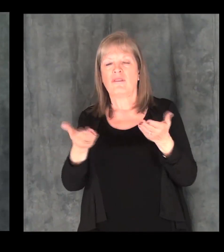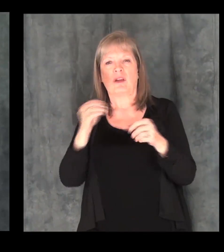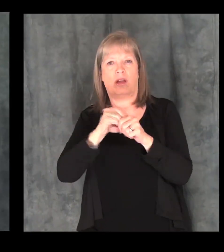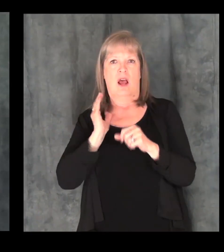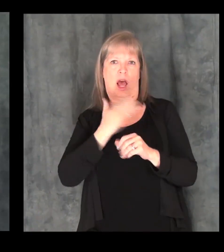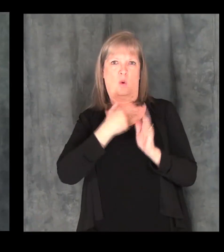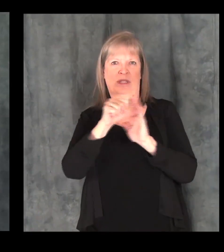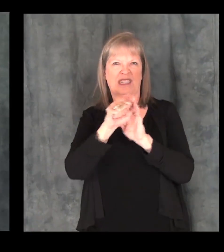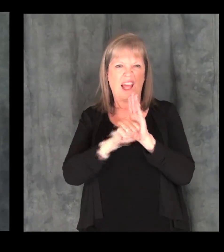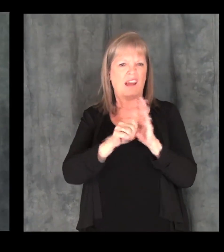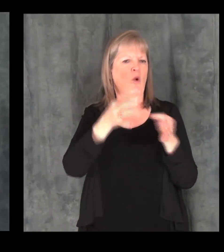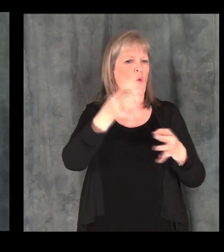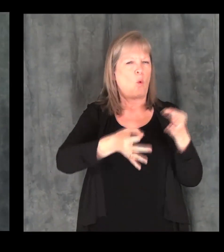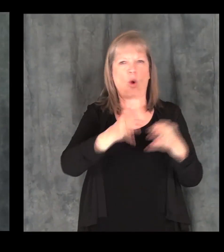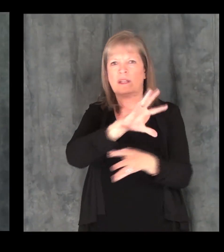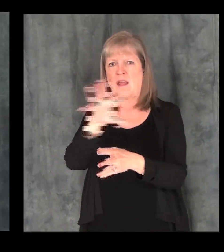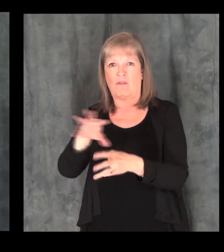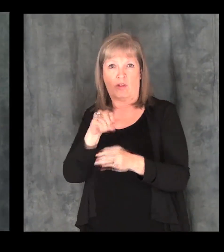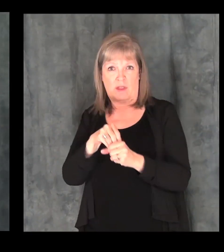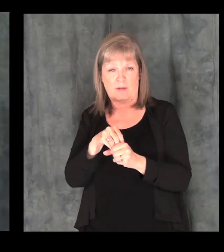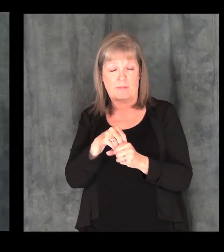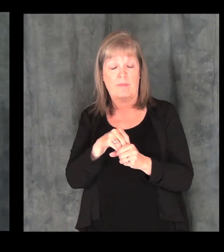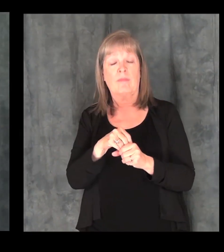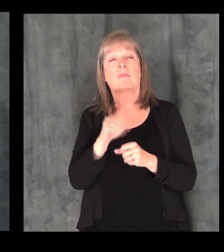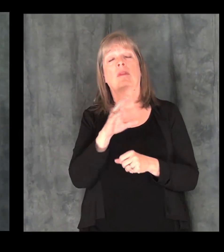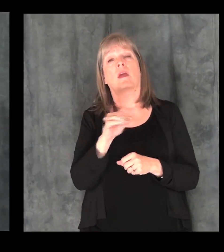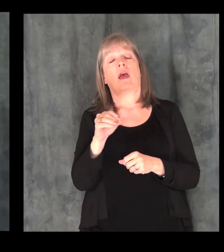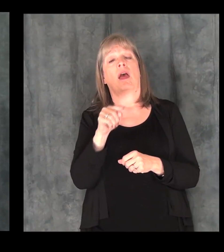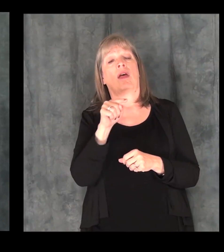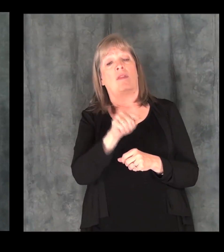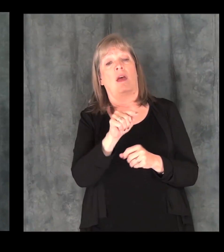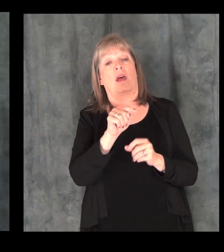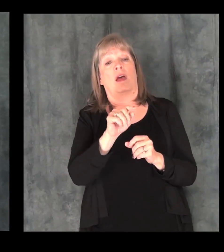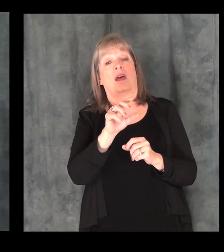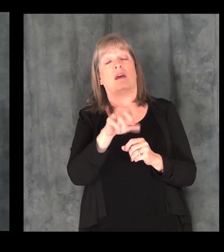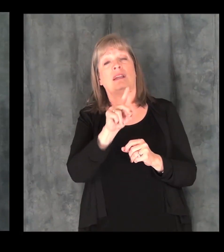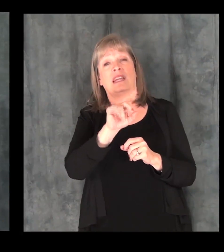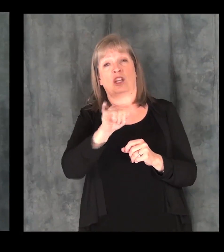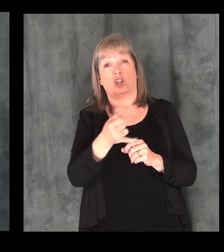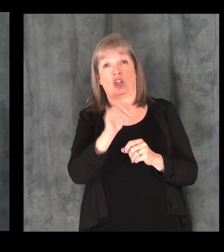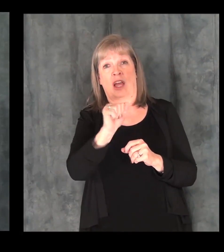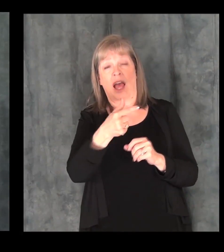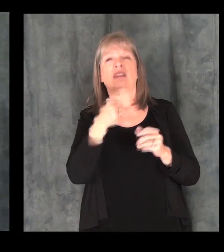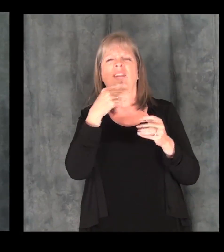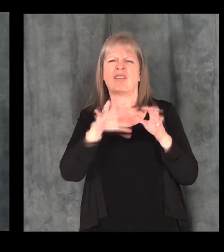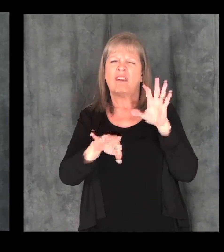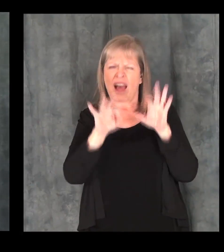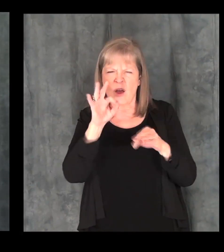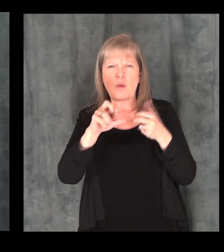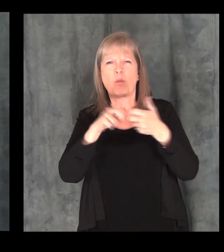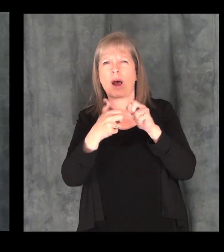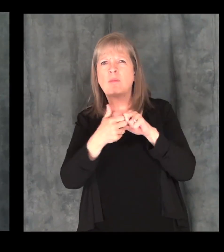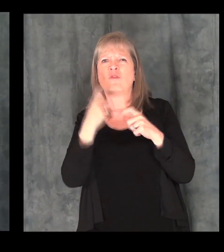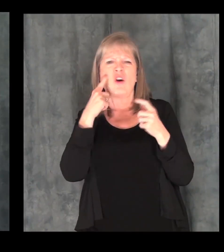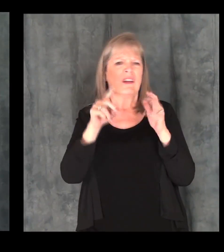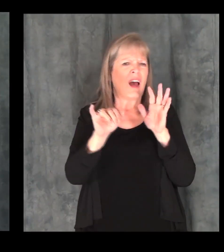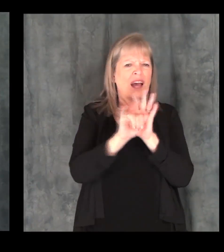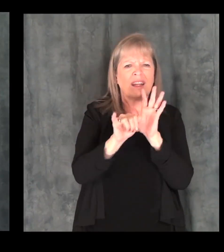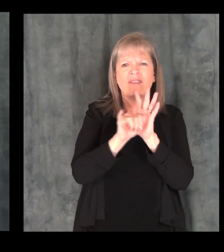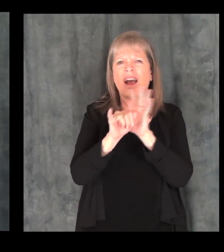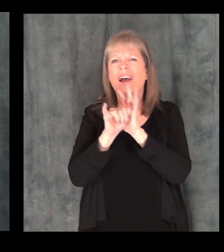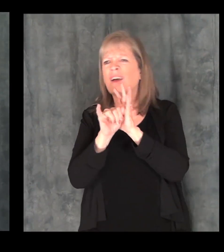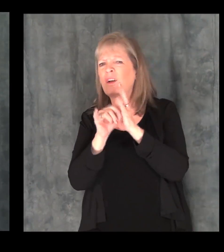on. And they had identified that there were problems in providing sign language interpreters